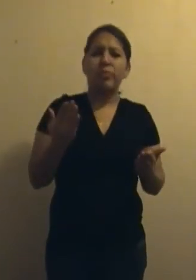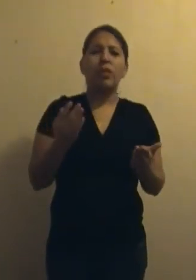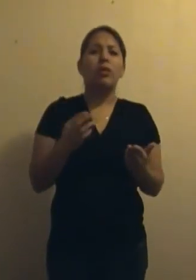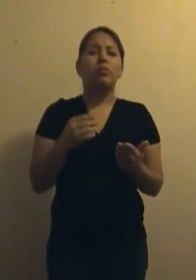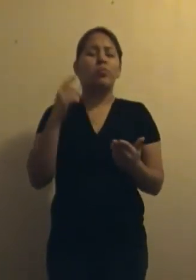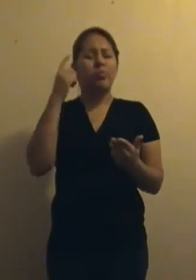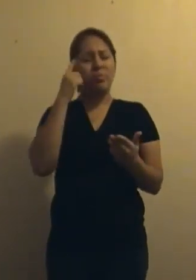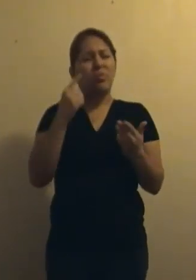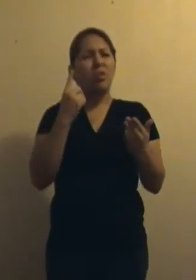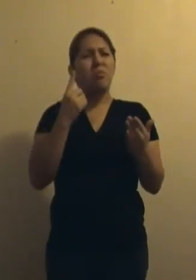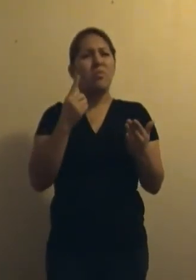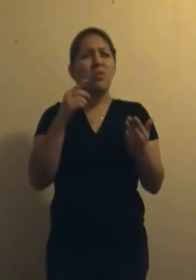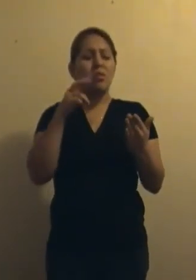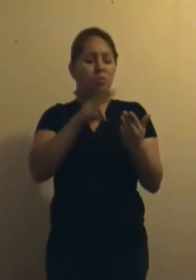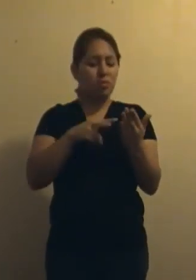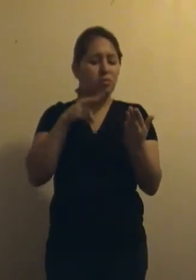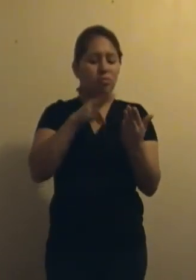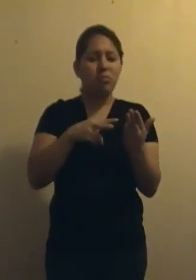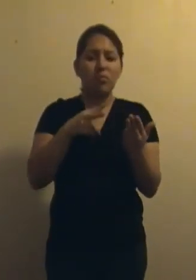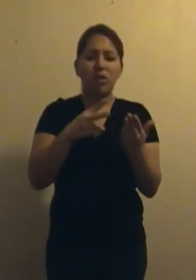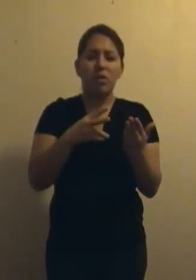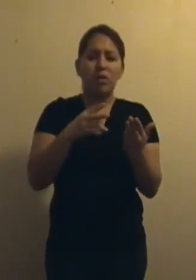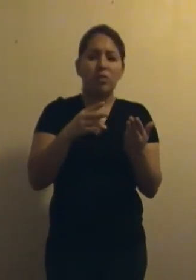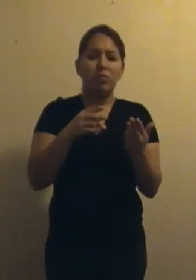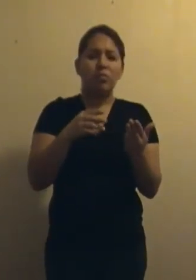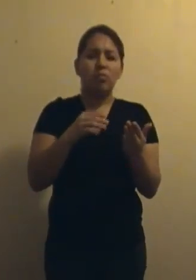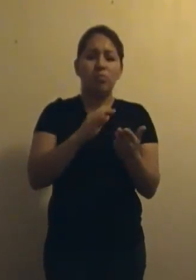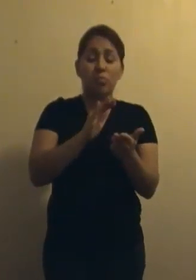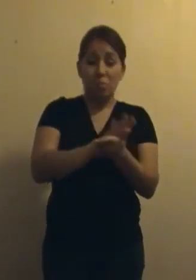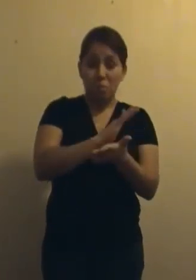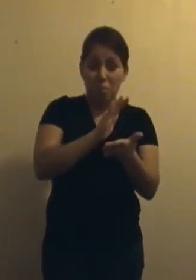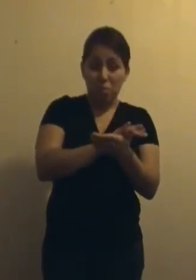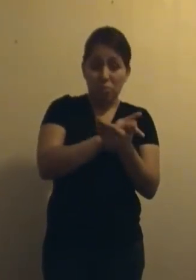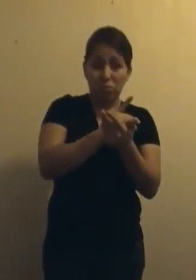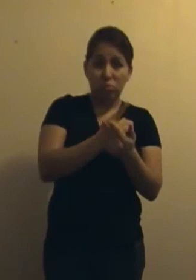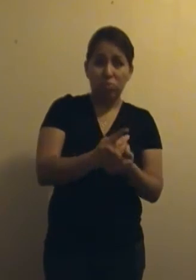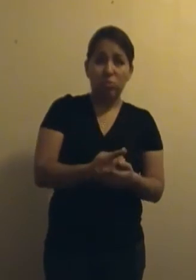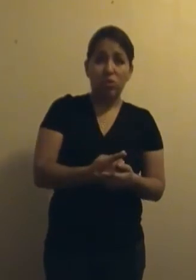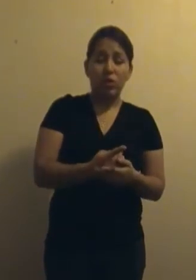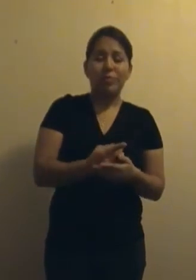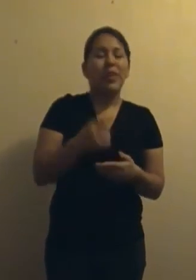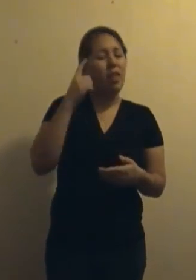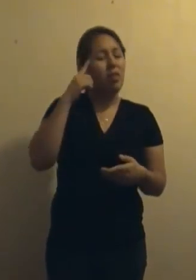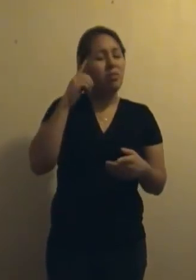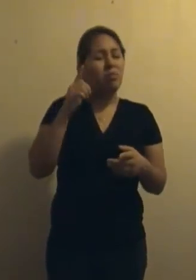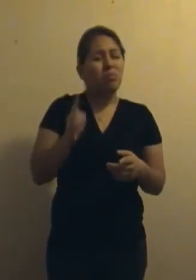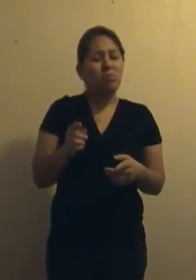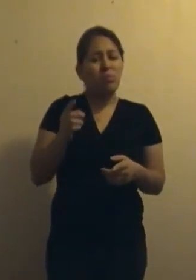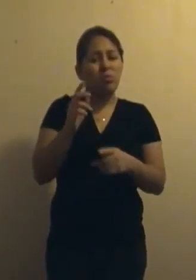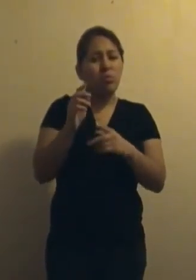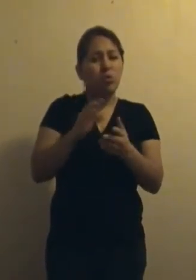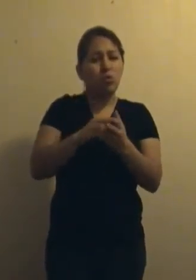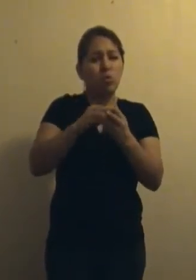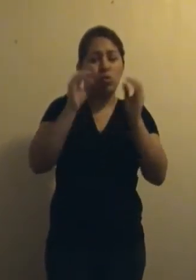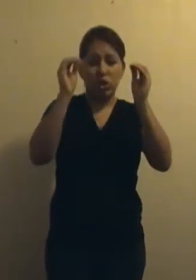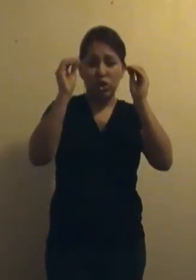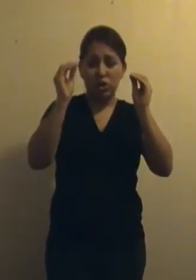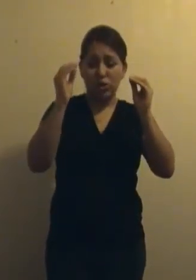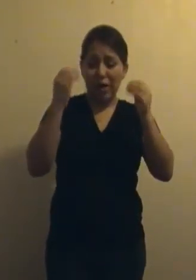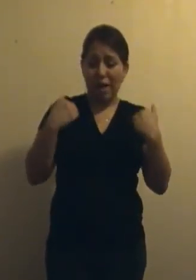something that will involve content. And I think that's one thing that teachers often have a hard time with. You kind of want your students to write and you want